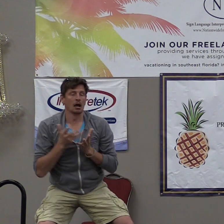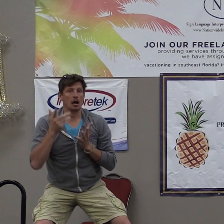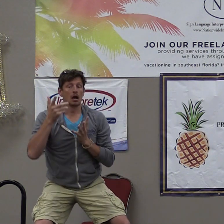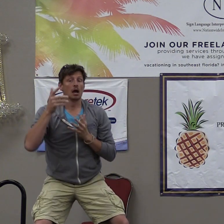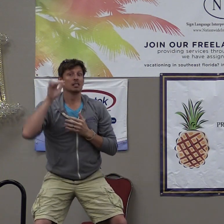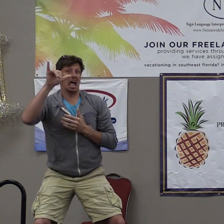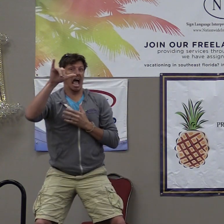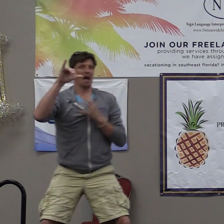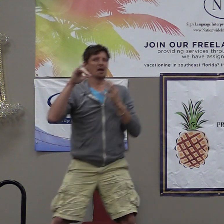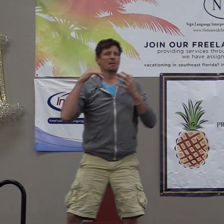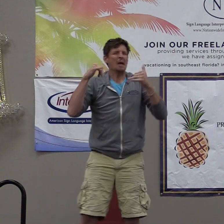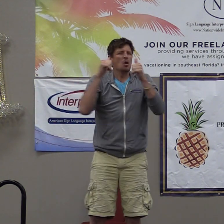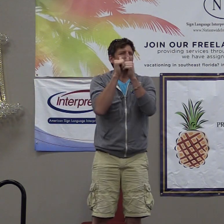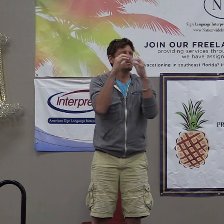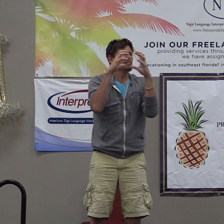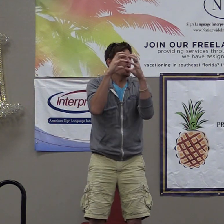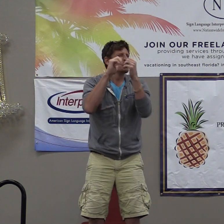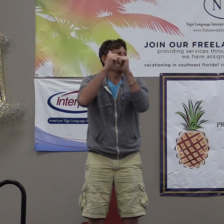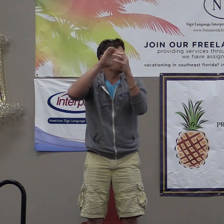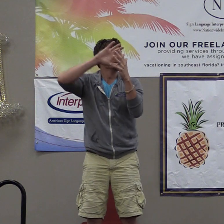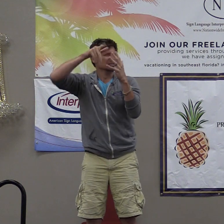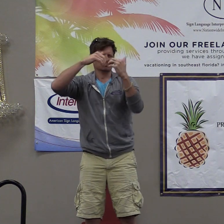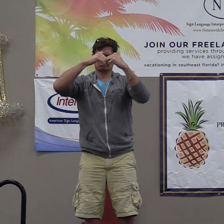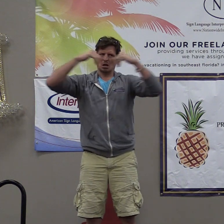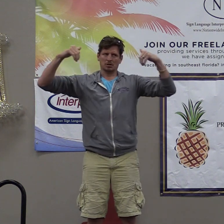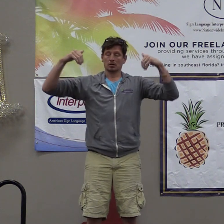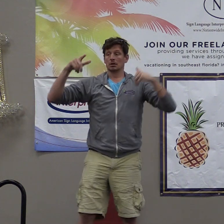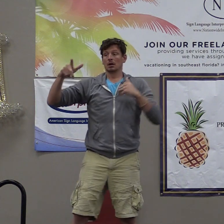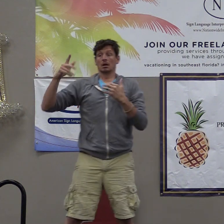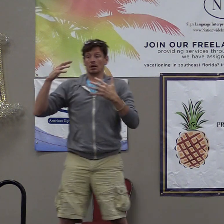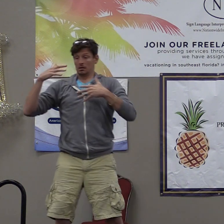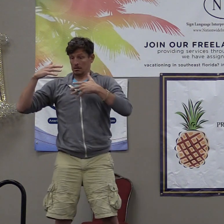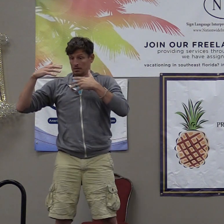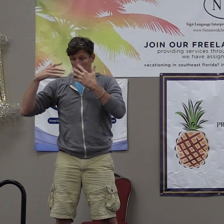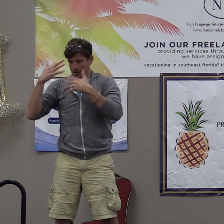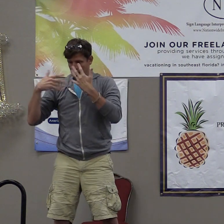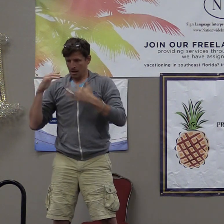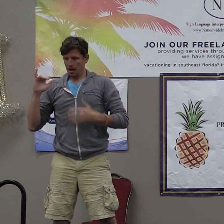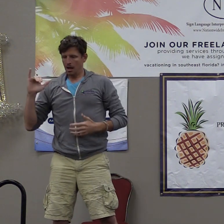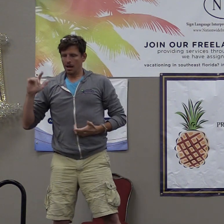that ball? That. So